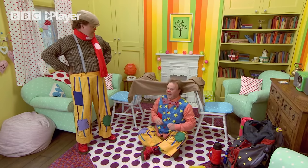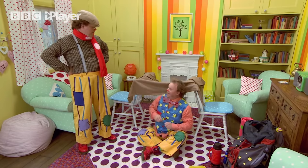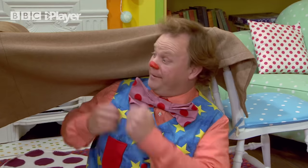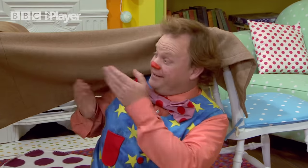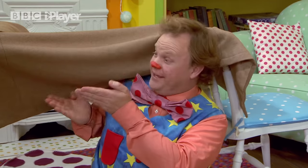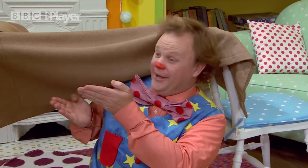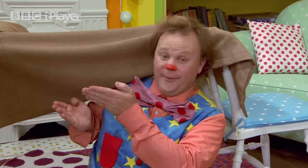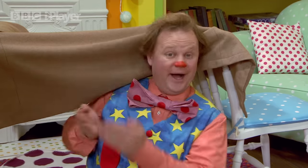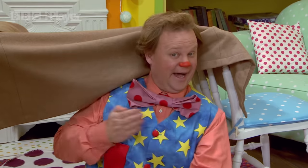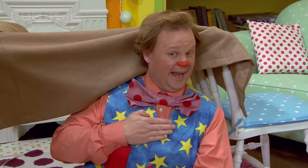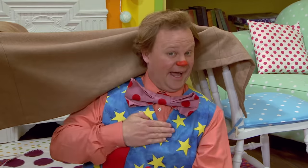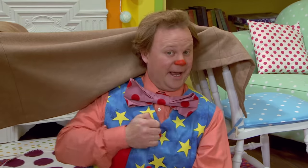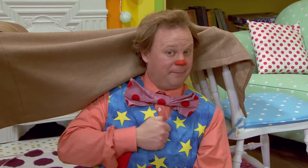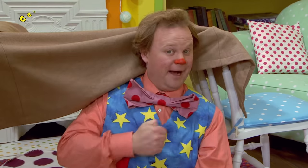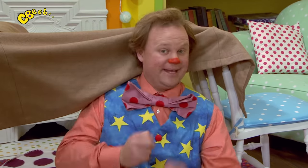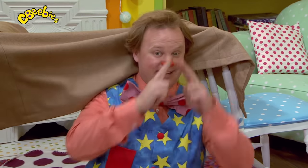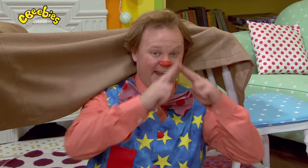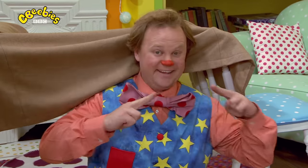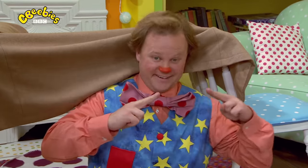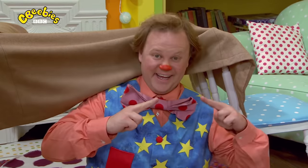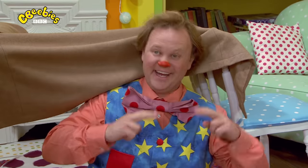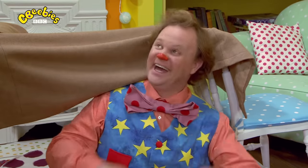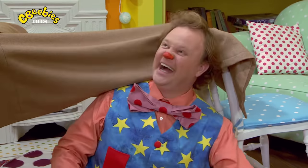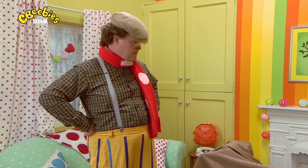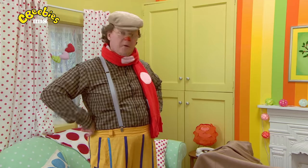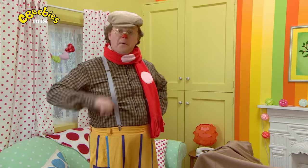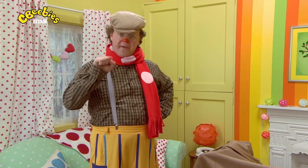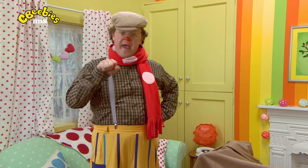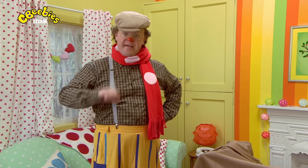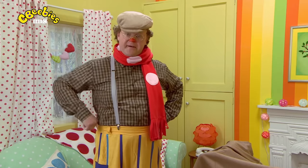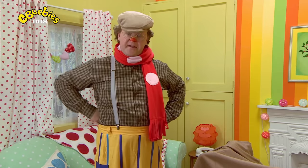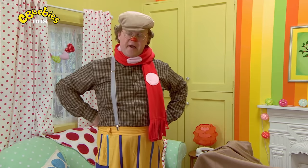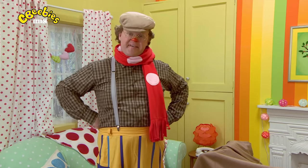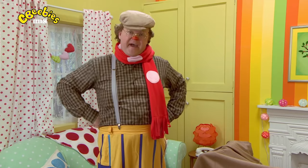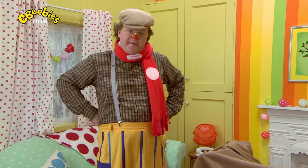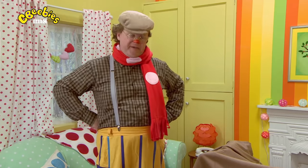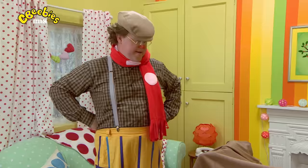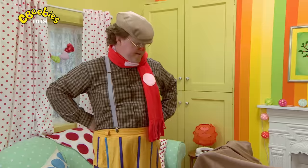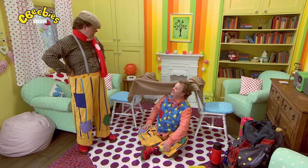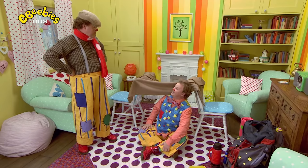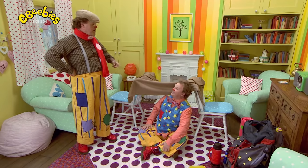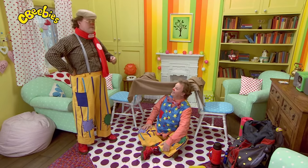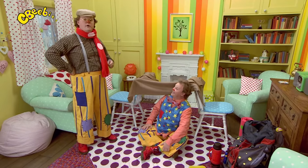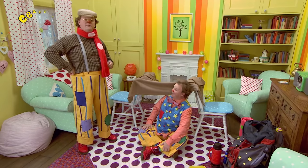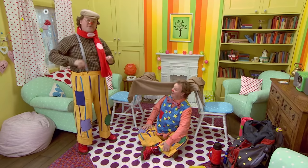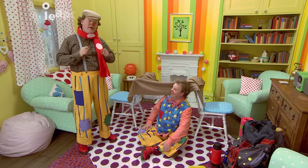uh do you uh like my tent uh well yes i do as it goes uh um uh room for a little